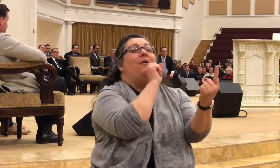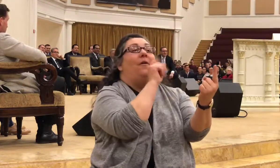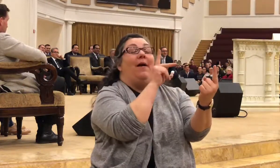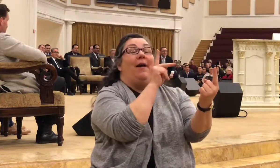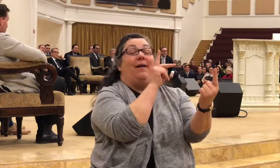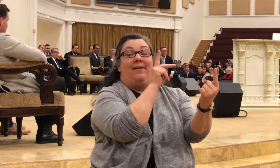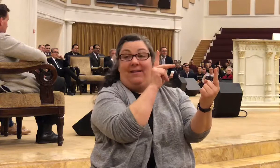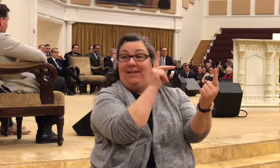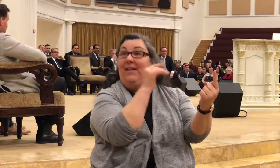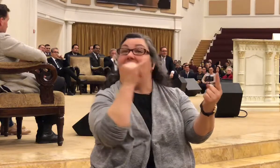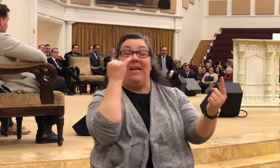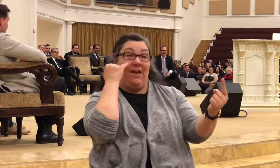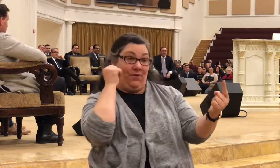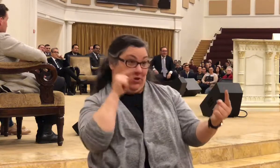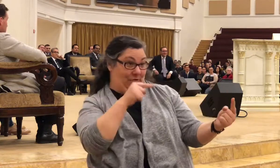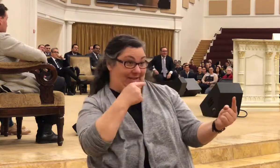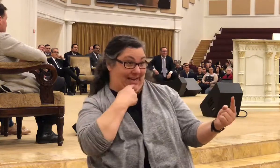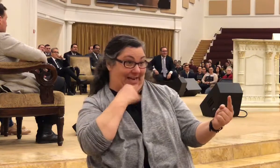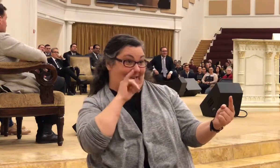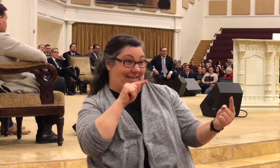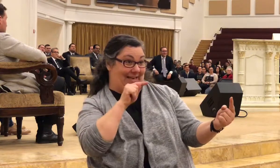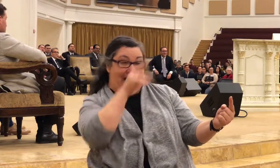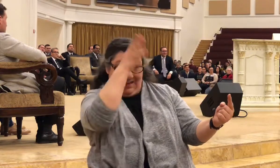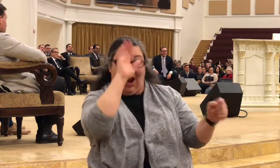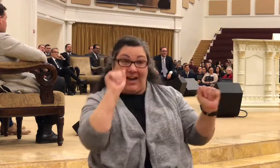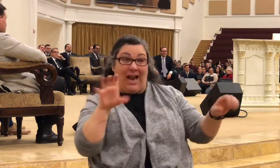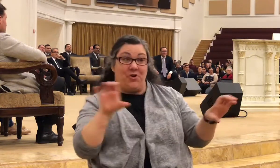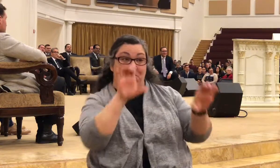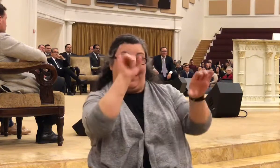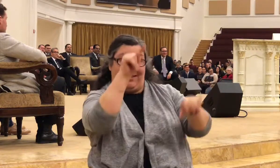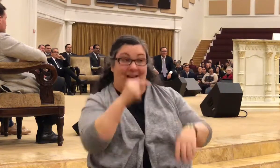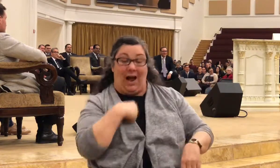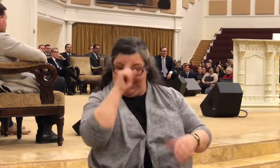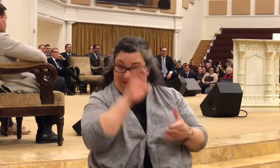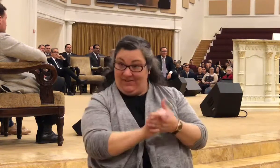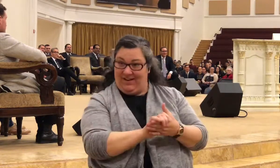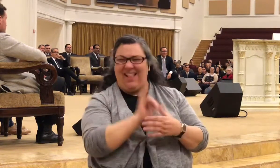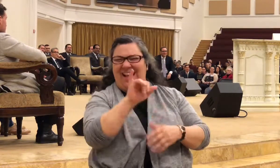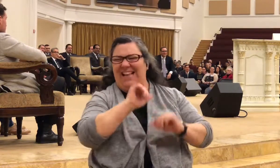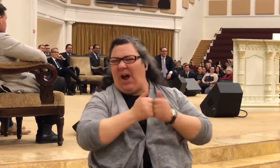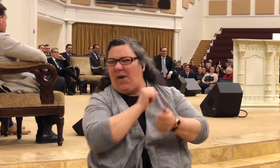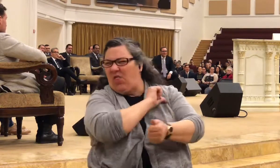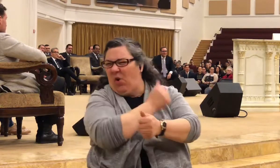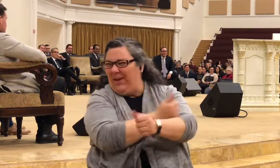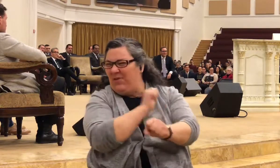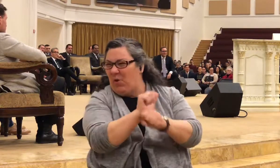if you said it, then God can do it. I believe it." Amen? That's how authority works, you